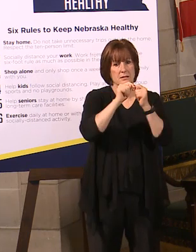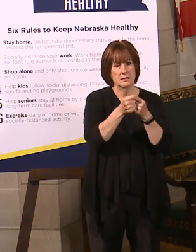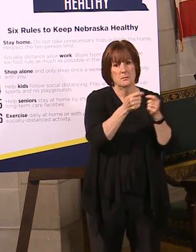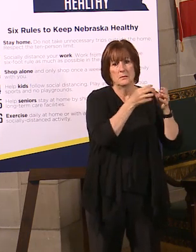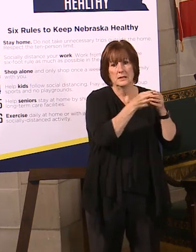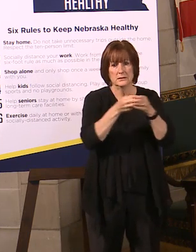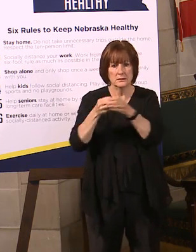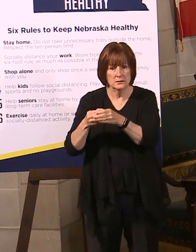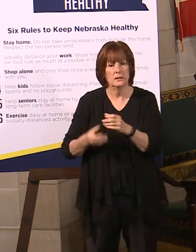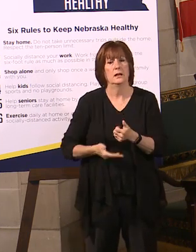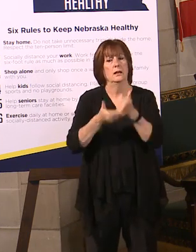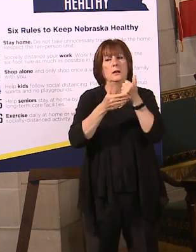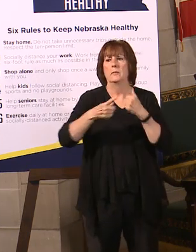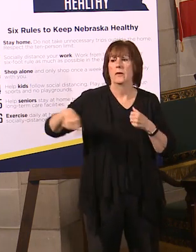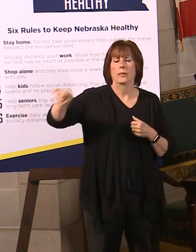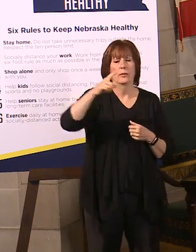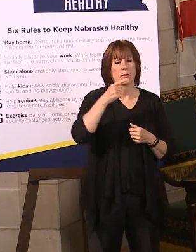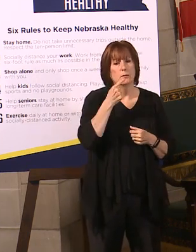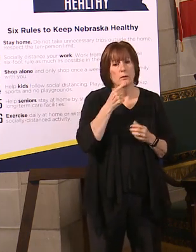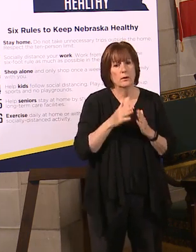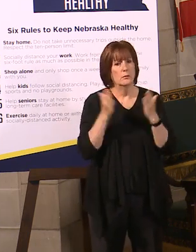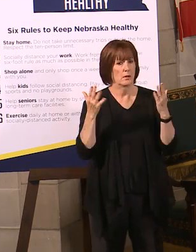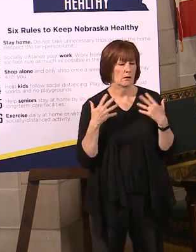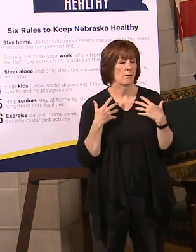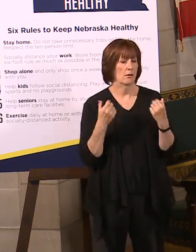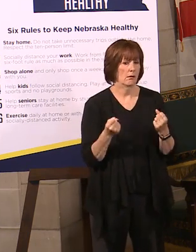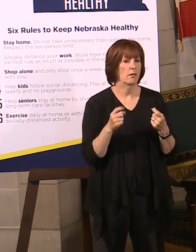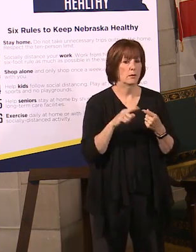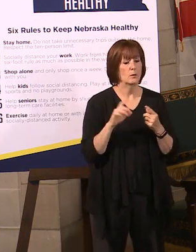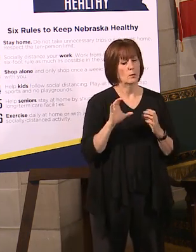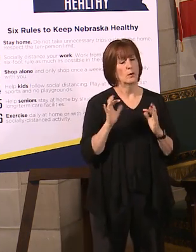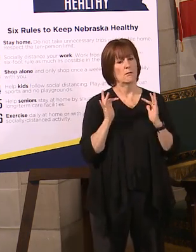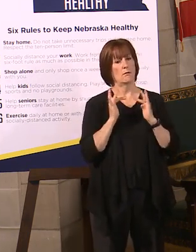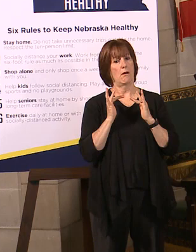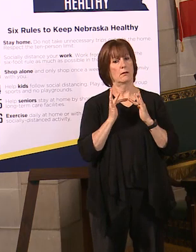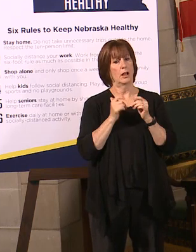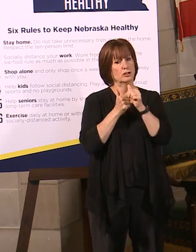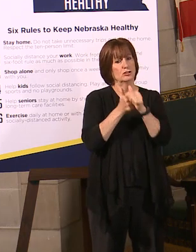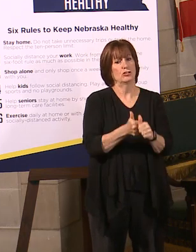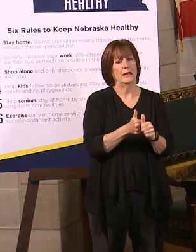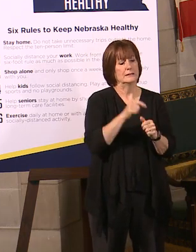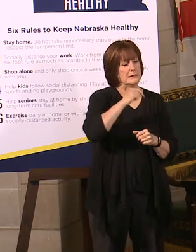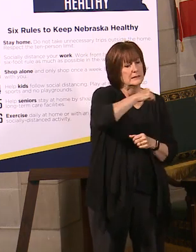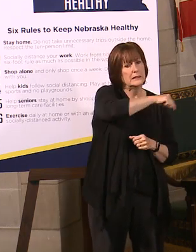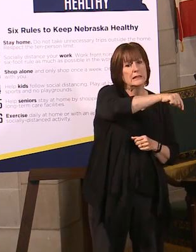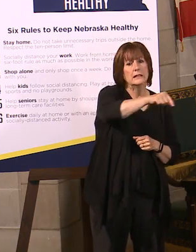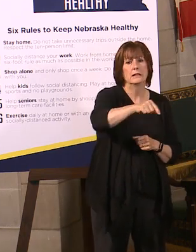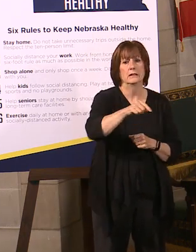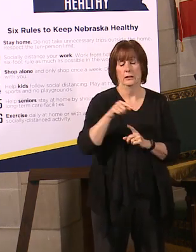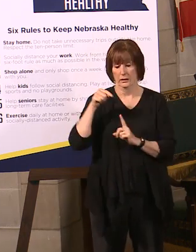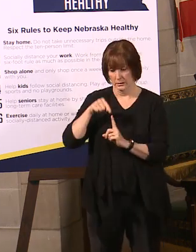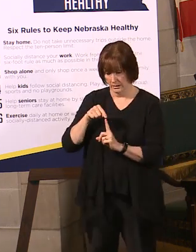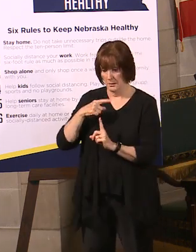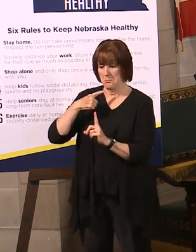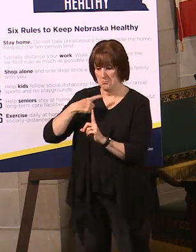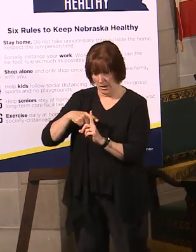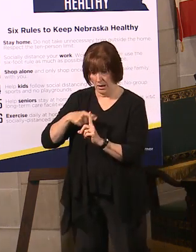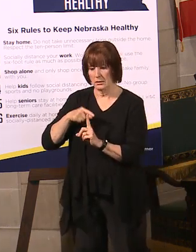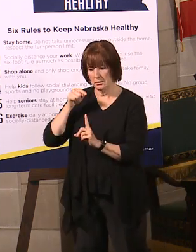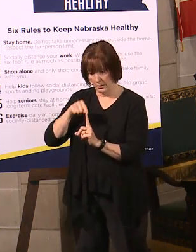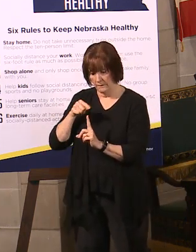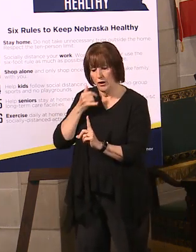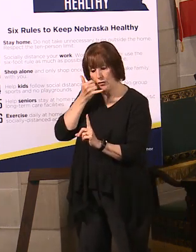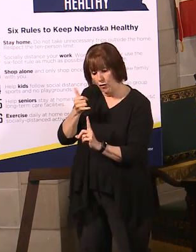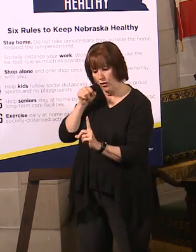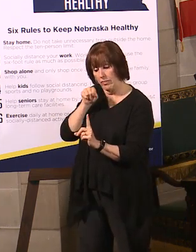there helping our public health departments be able to do that contact tracing. So again, that's calling up the person who has been tested positive for